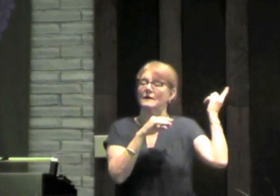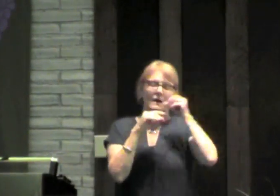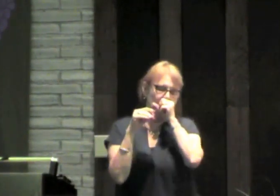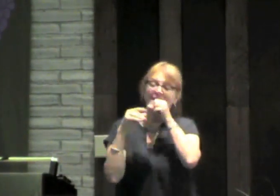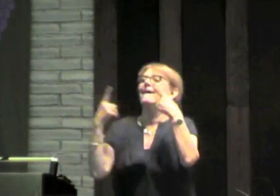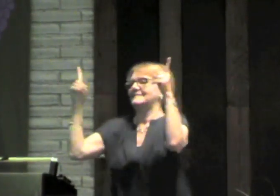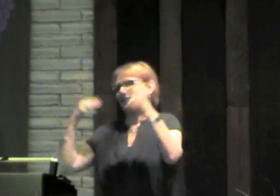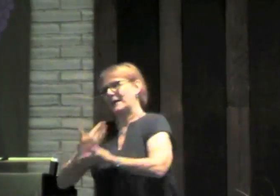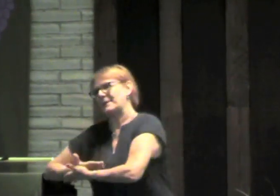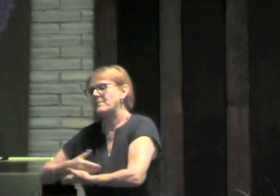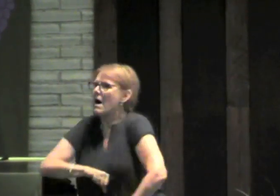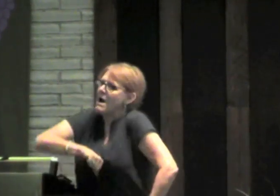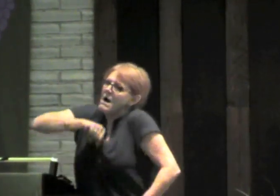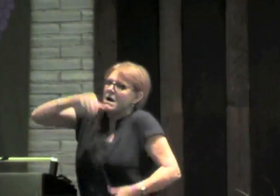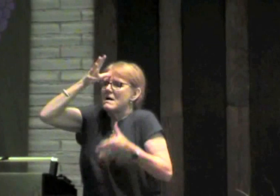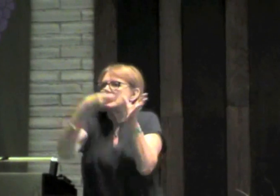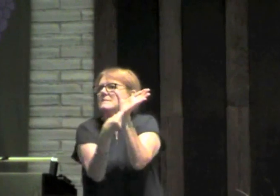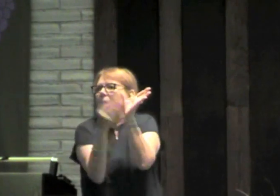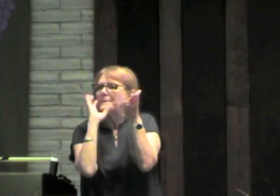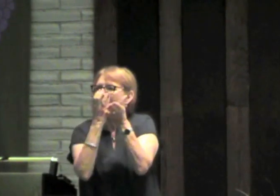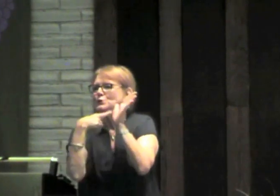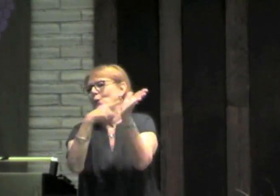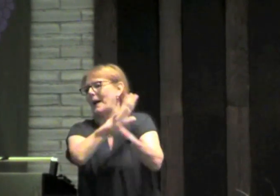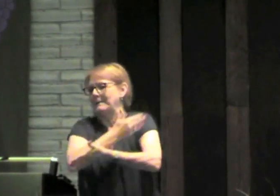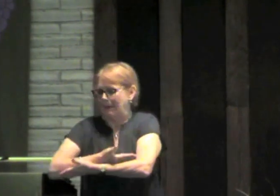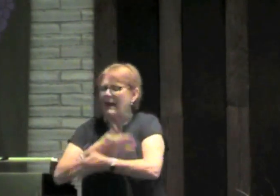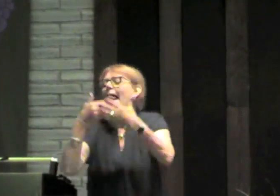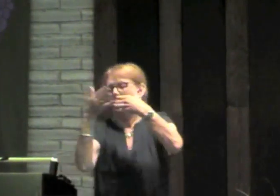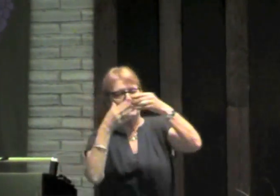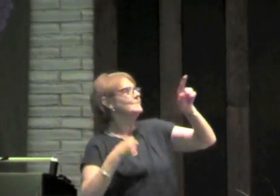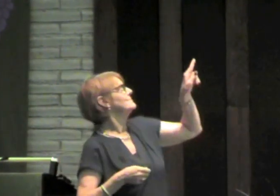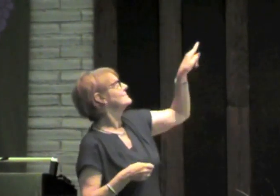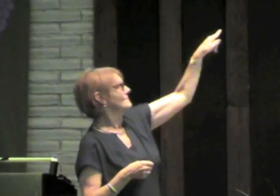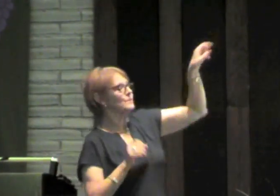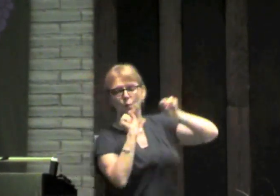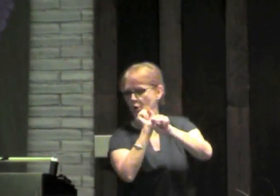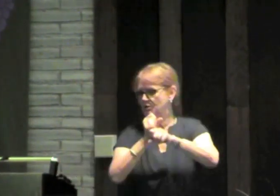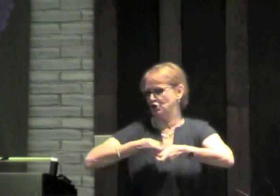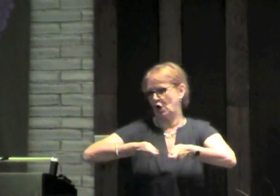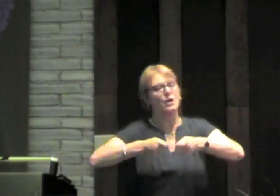multiple wives. And finally he had a baby, and he was so proud of his child.